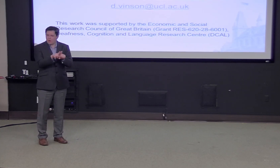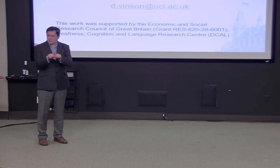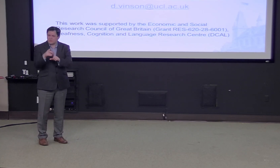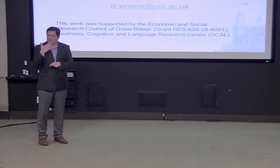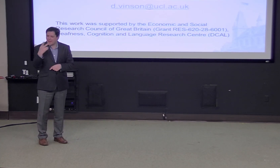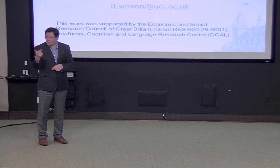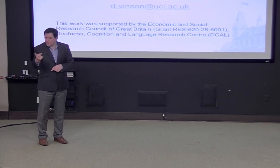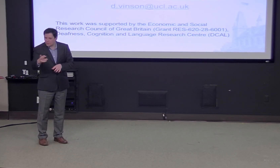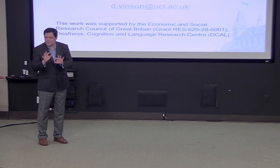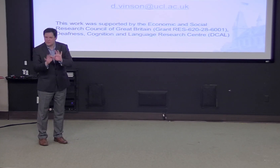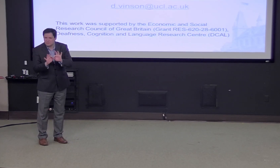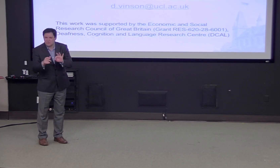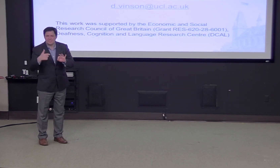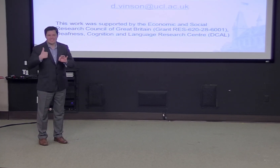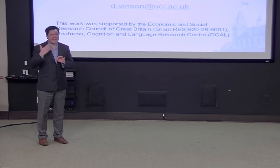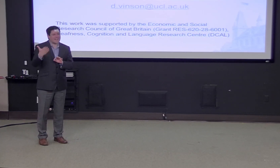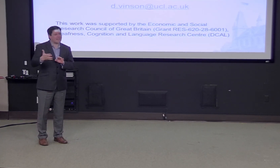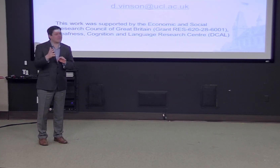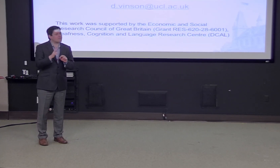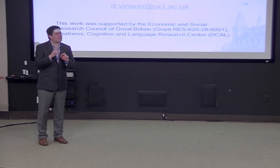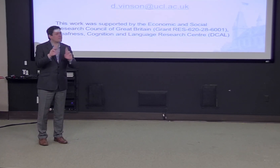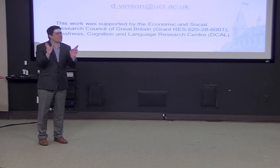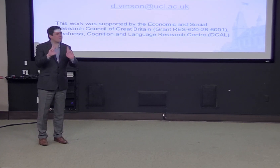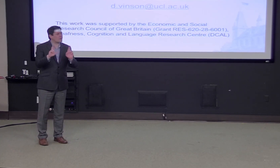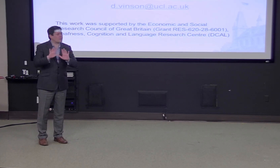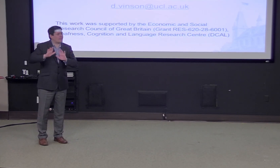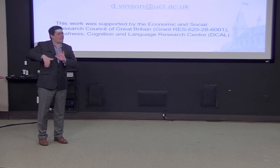Well, thank you for coming. I also wanted to thank the two interpreters.